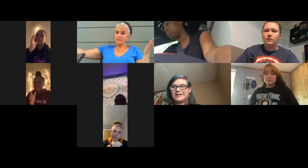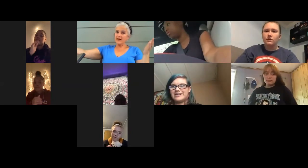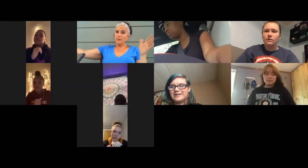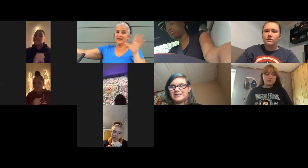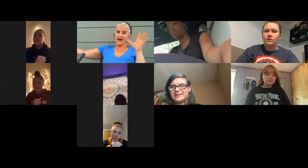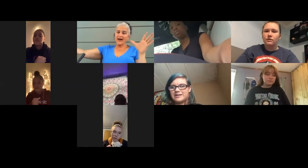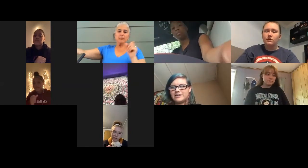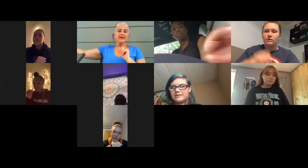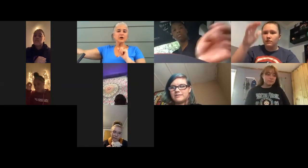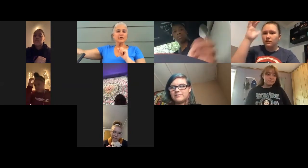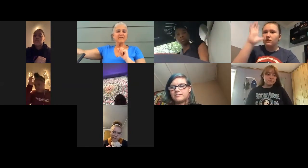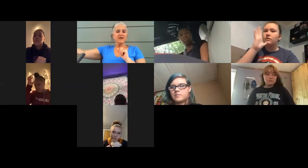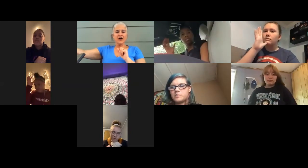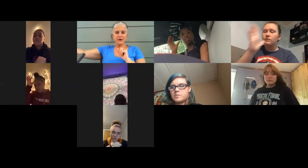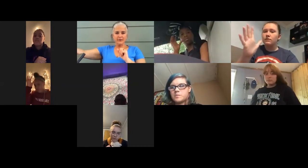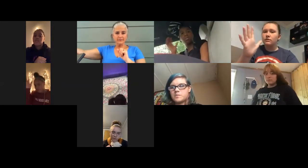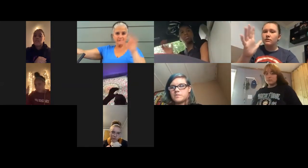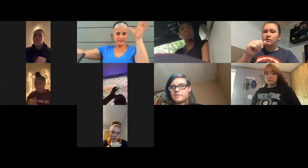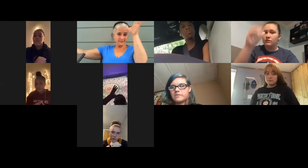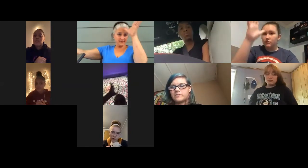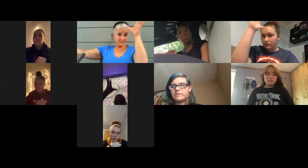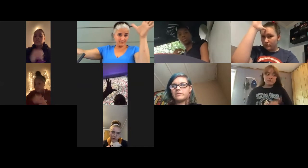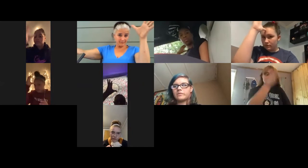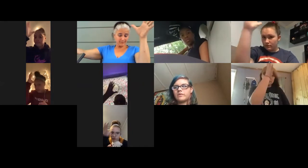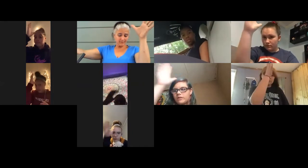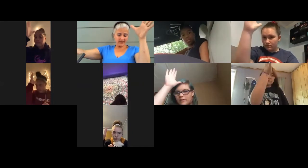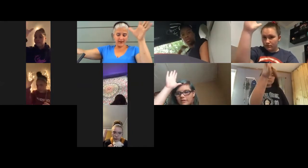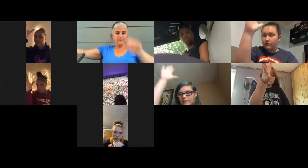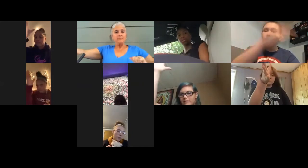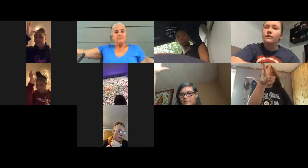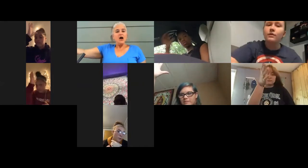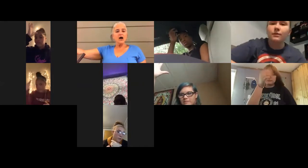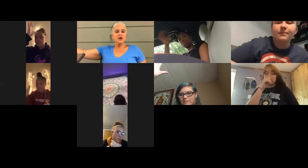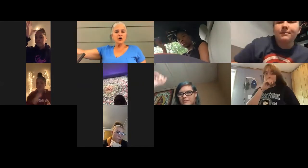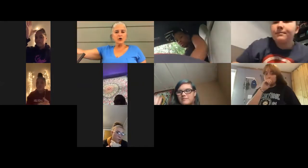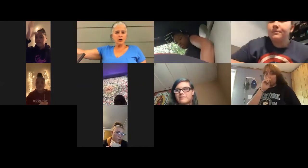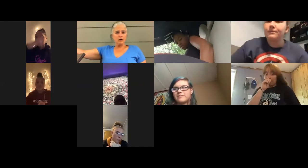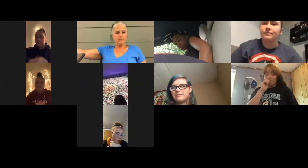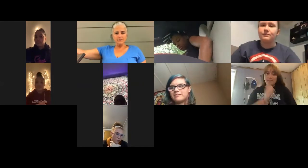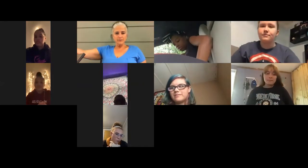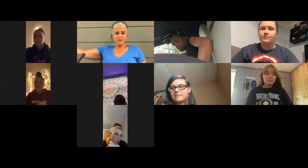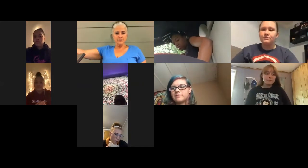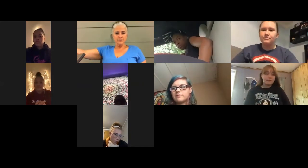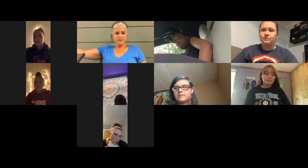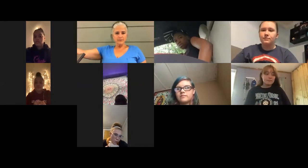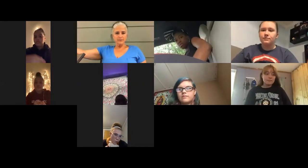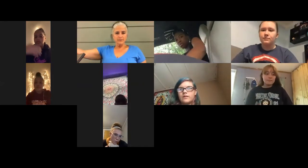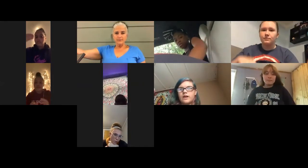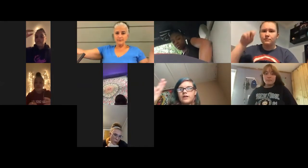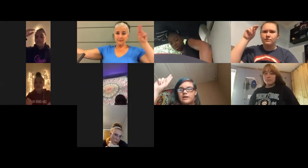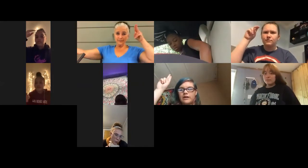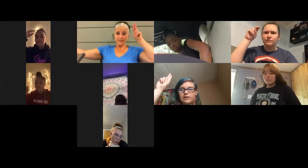So, abuela, abuelo, grandfather. Okay? Uncle.